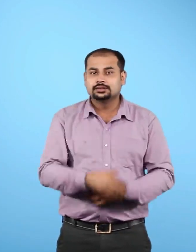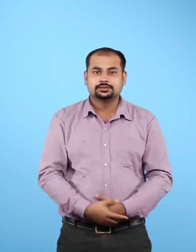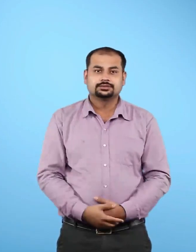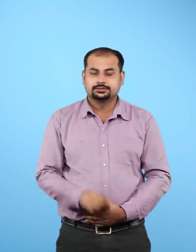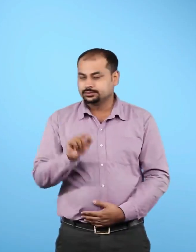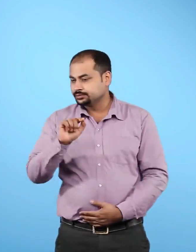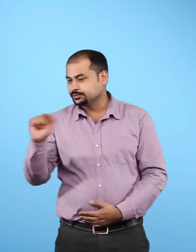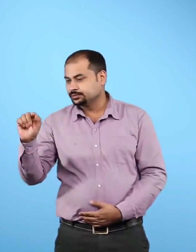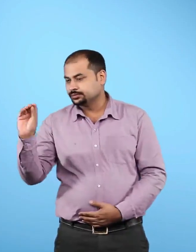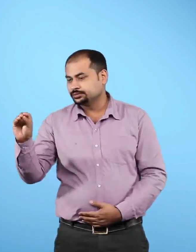Dash.